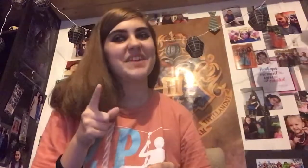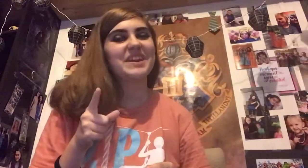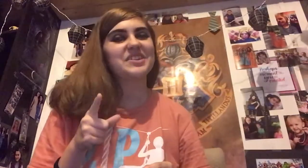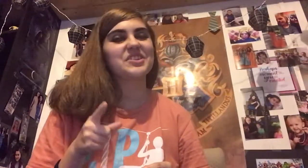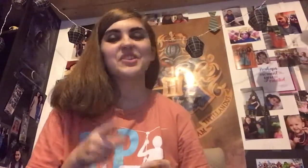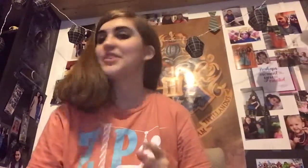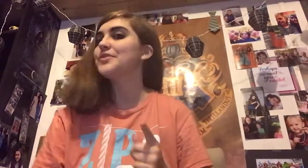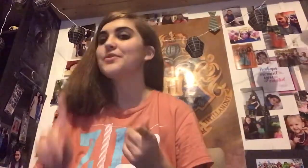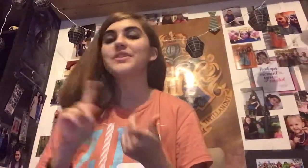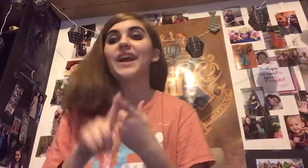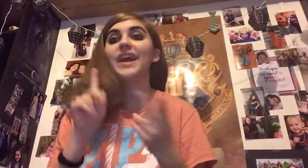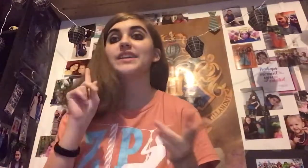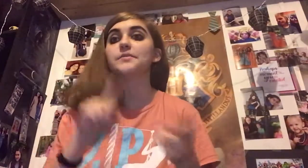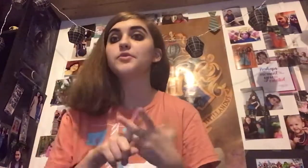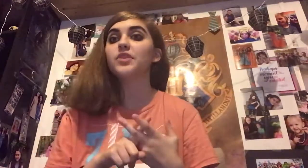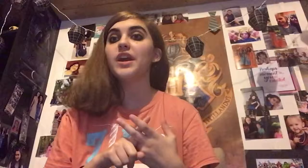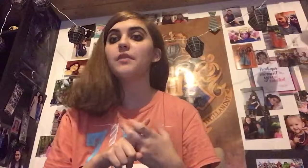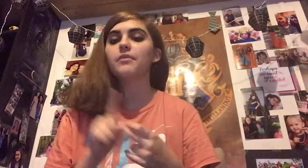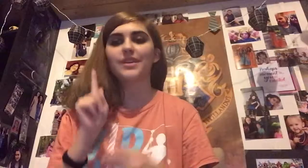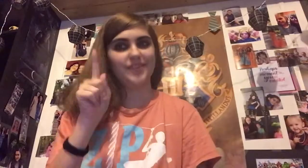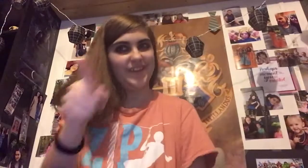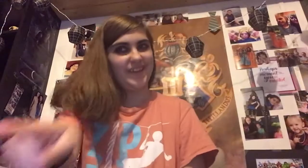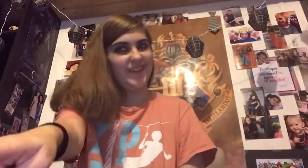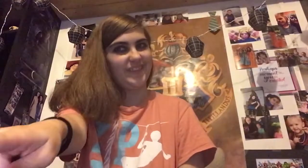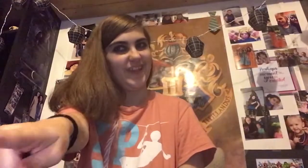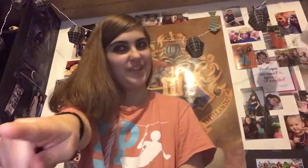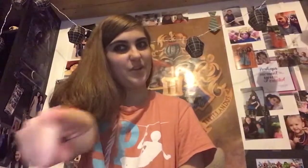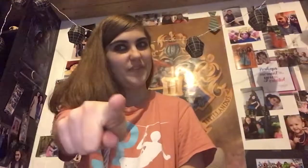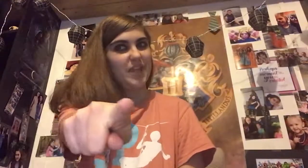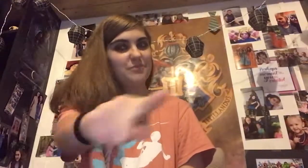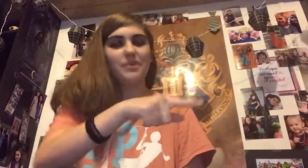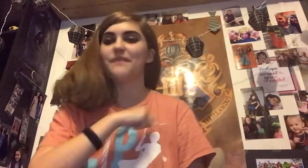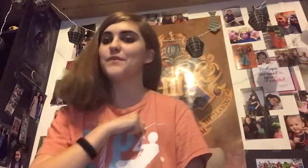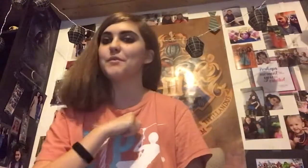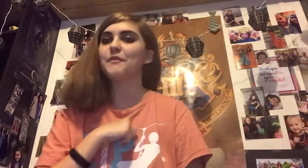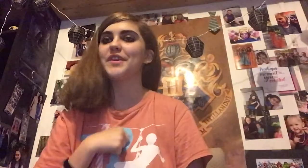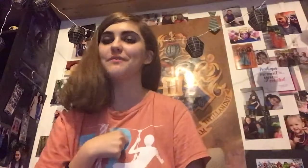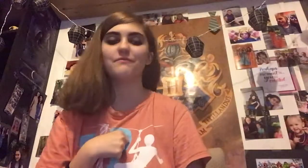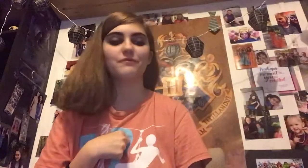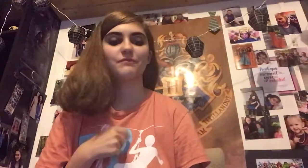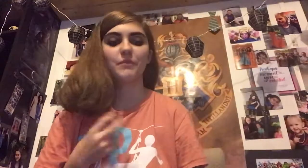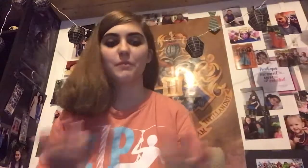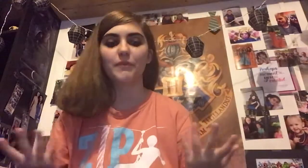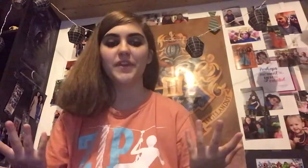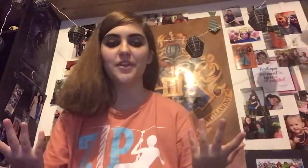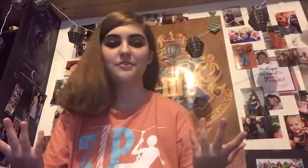make sure you like and subscribe and hit that notification button for more